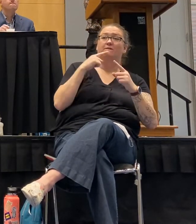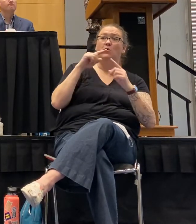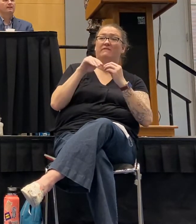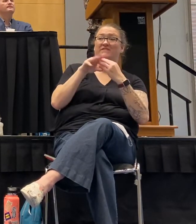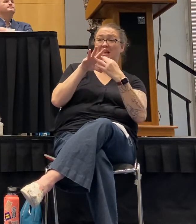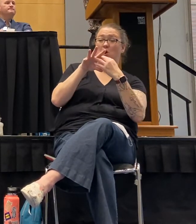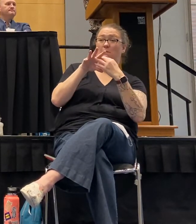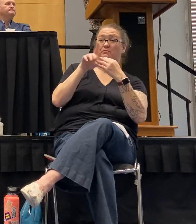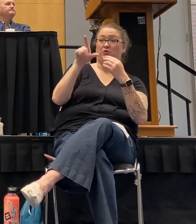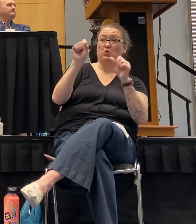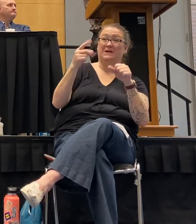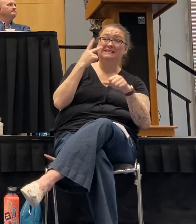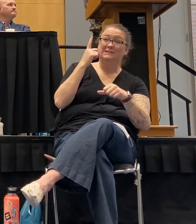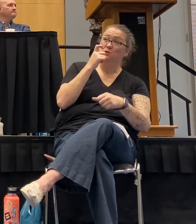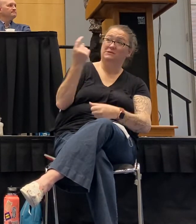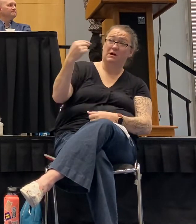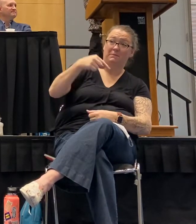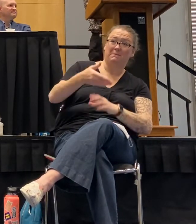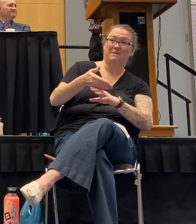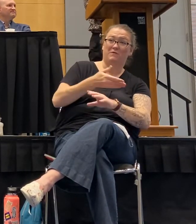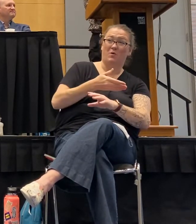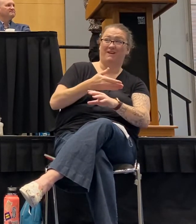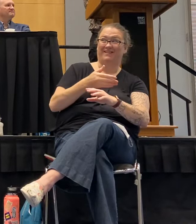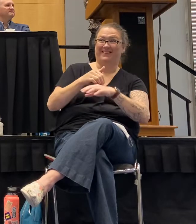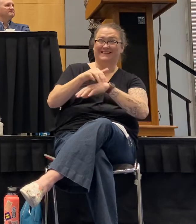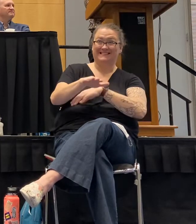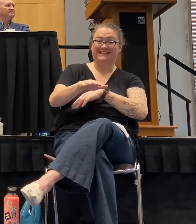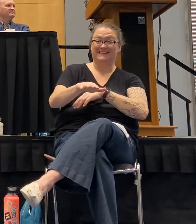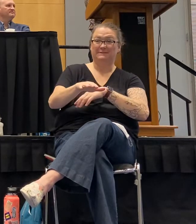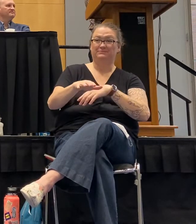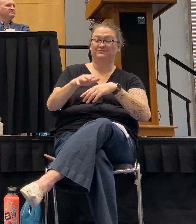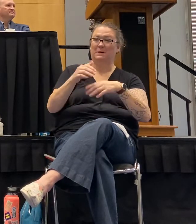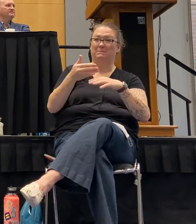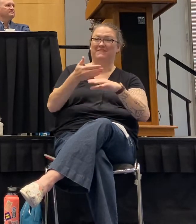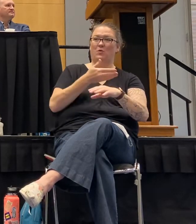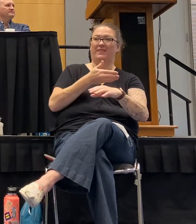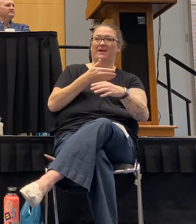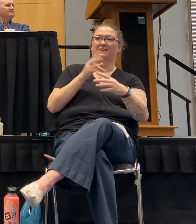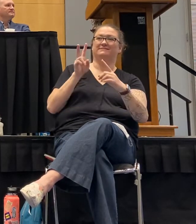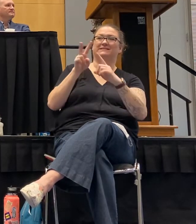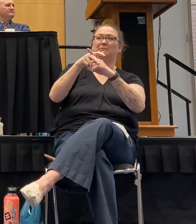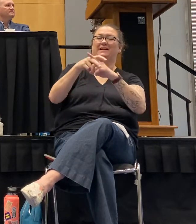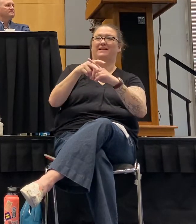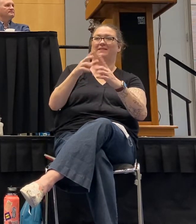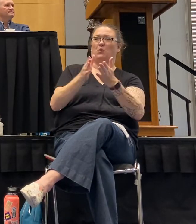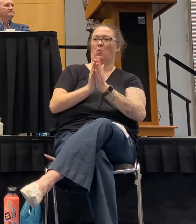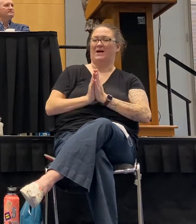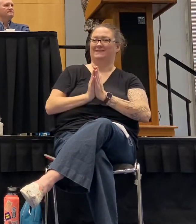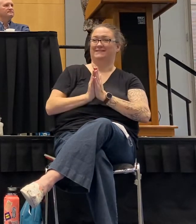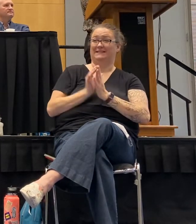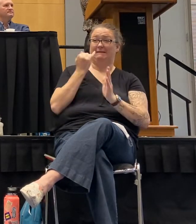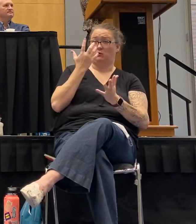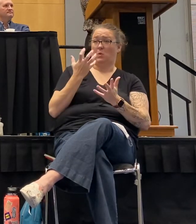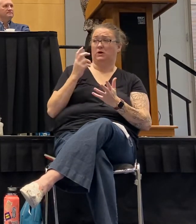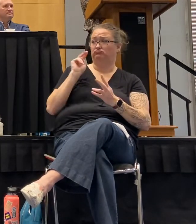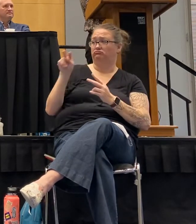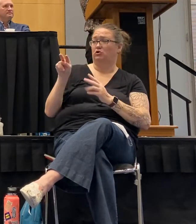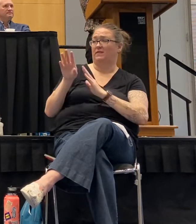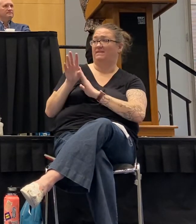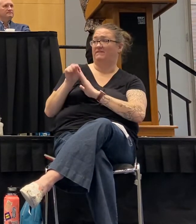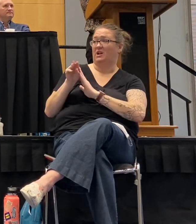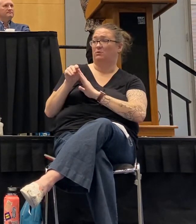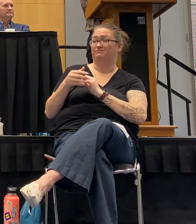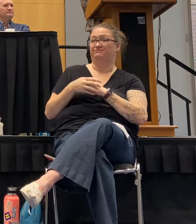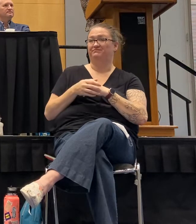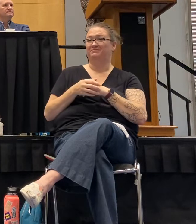you can see who's coming before they even before the department even submits the J-1 request, if you'd like. And the